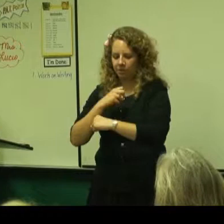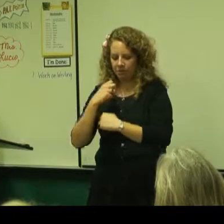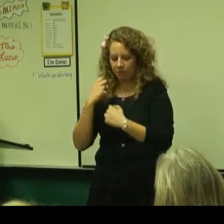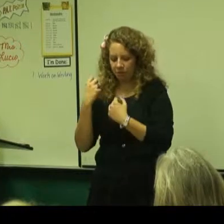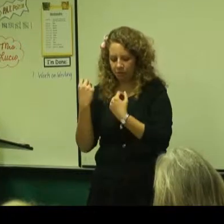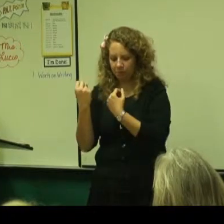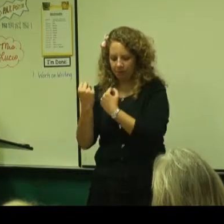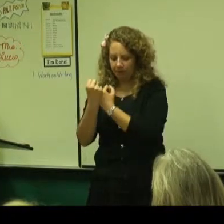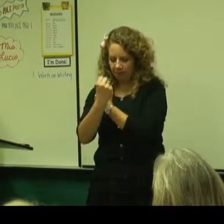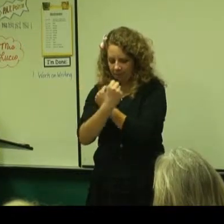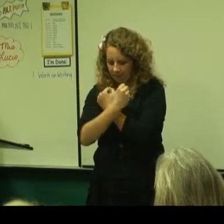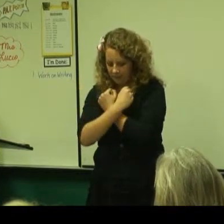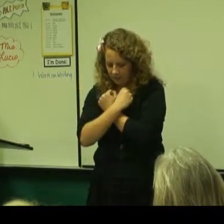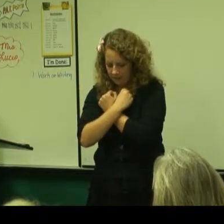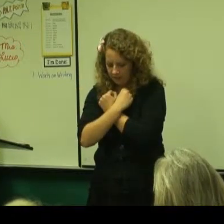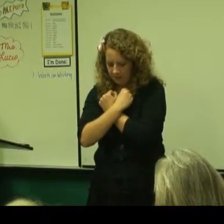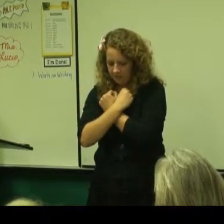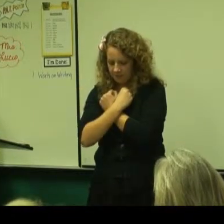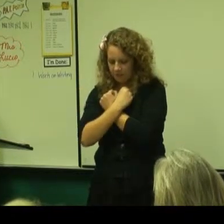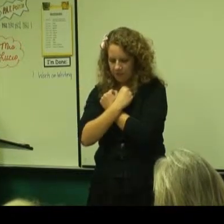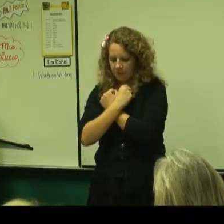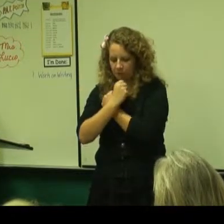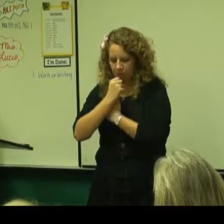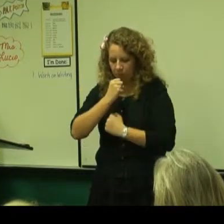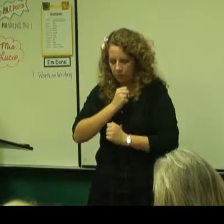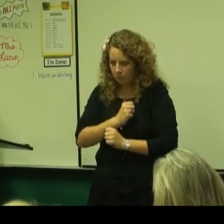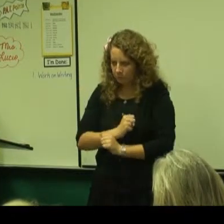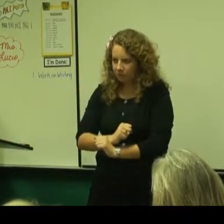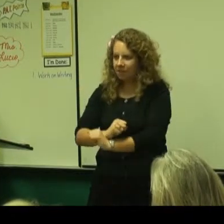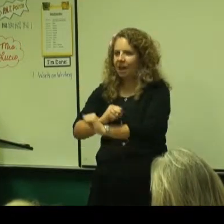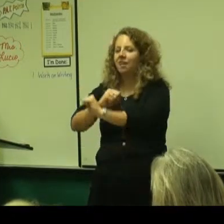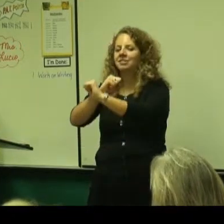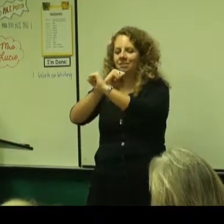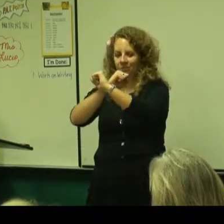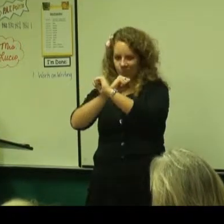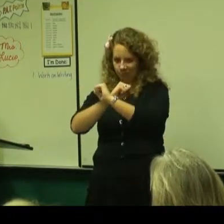So it'll be love will protect.